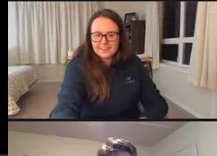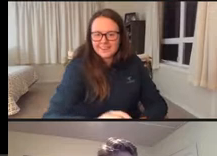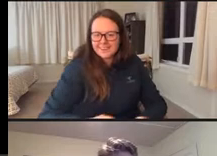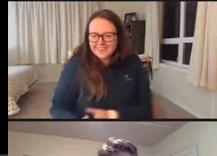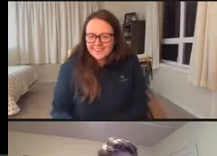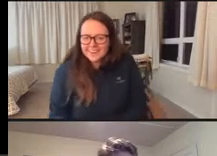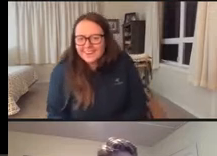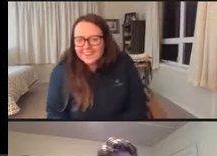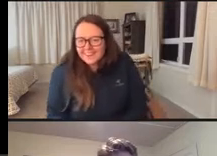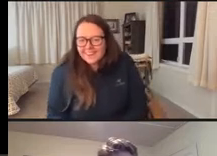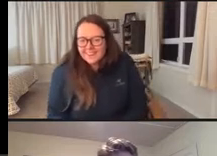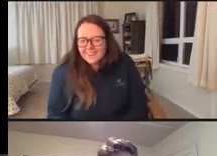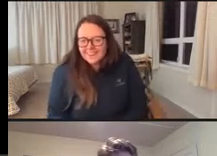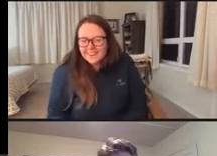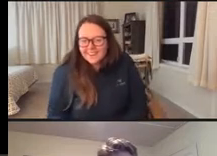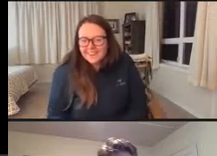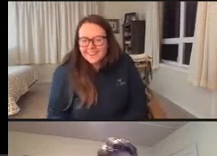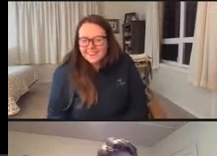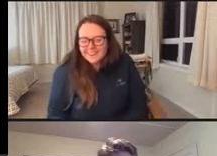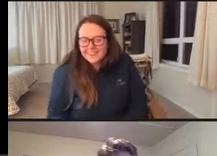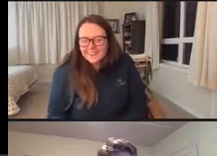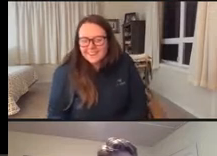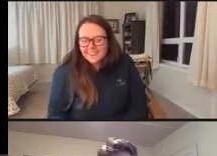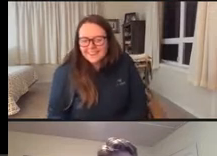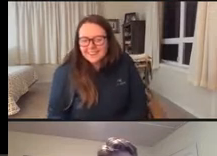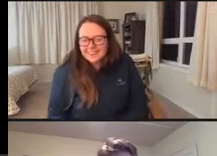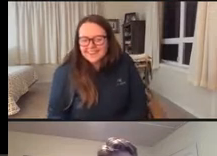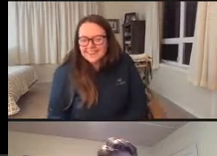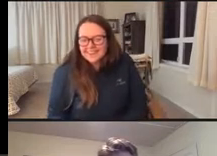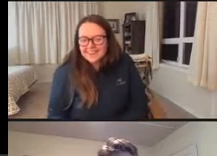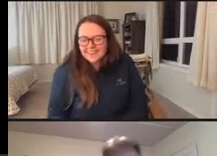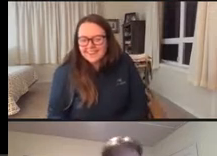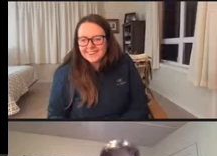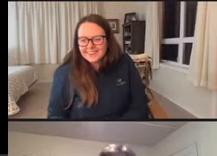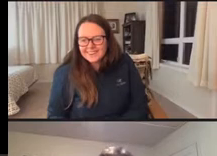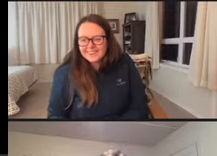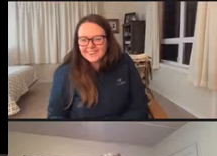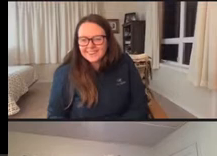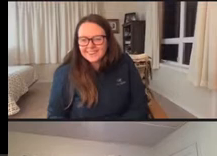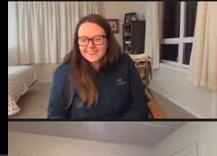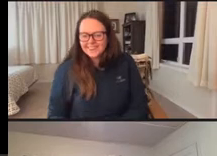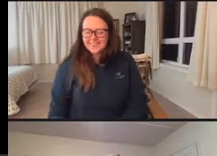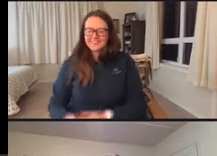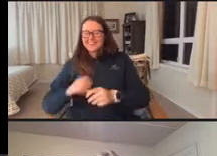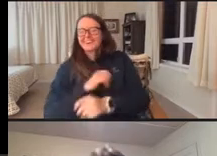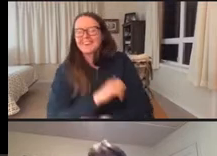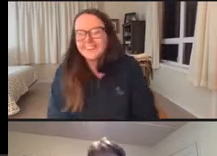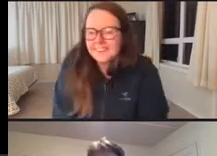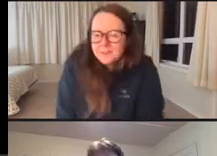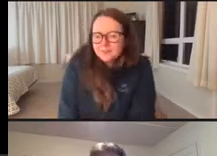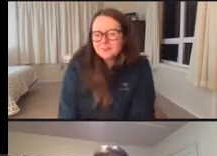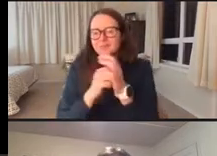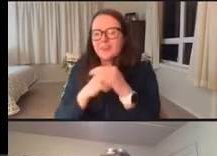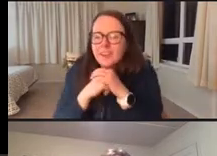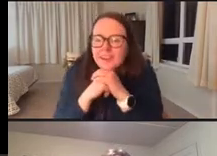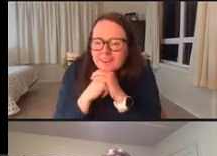think? I think I know them all. I just did a course, so I hope I know. All right, let's do it. Let's do